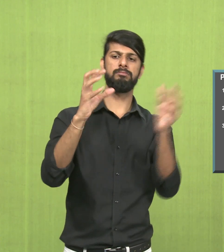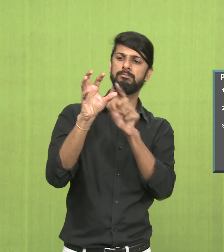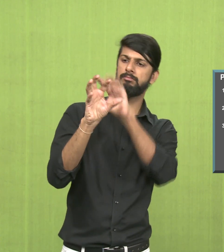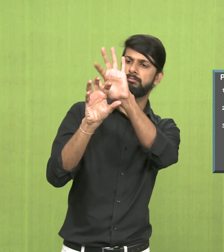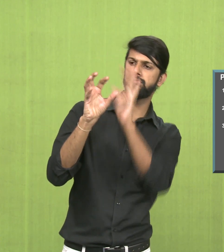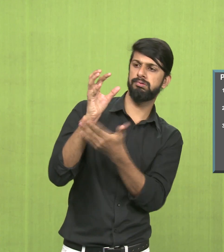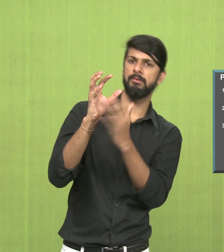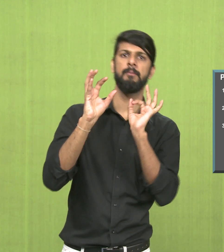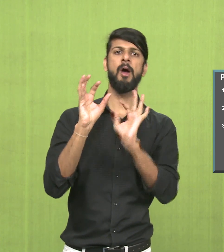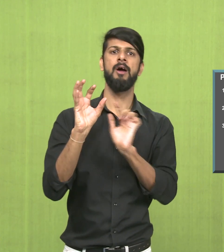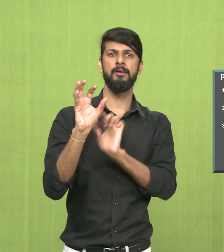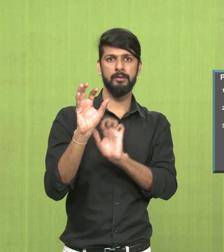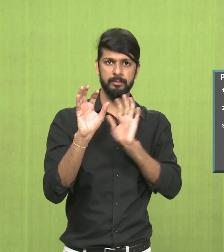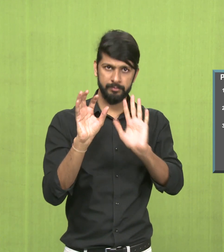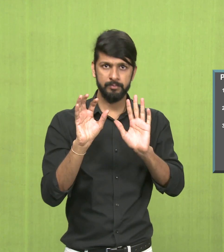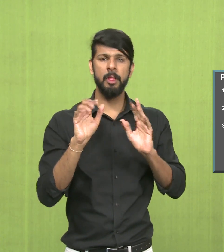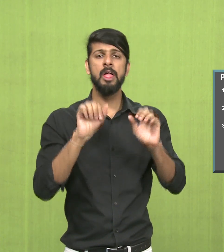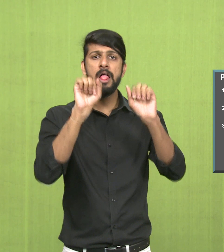these can be used for printing